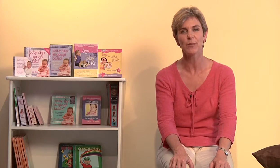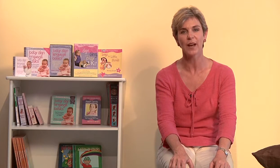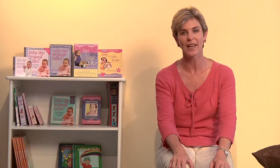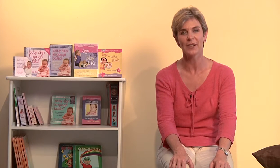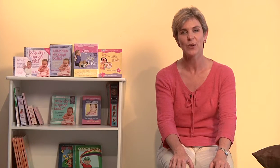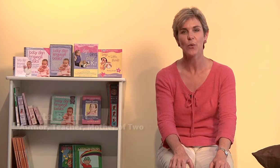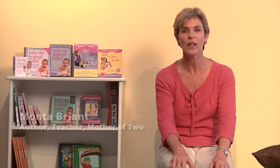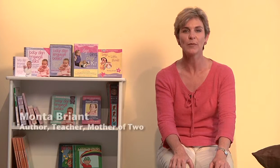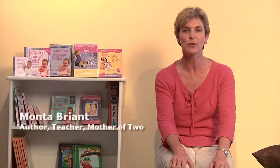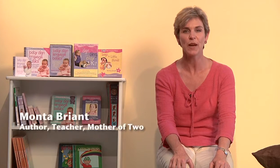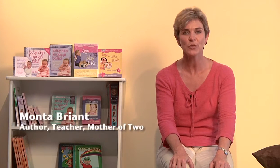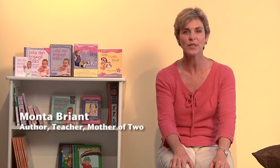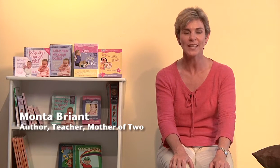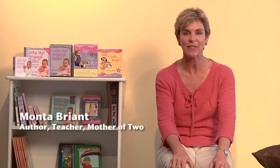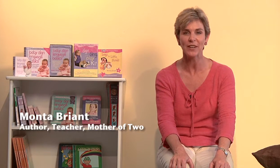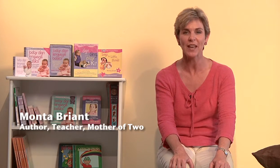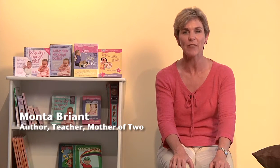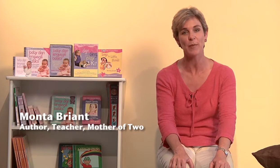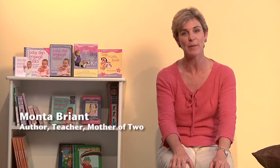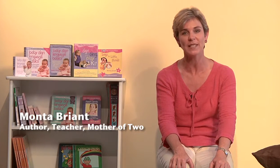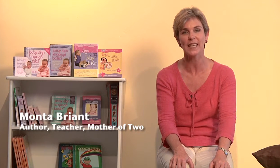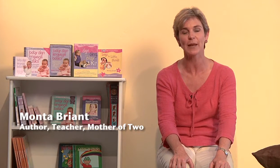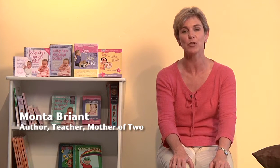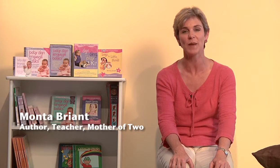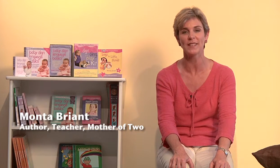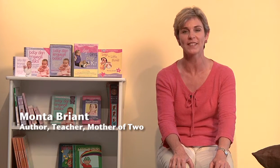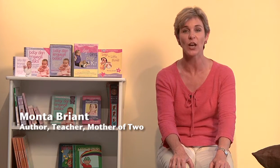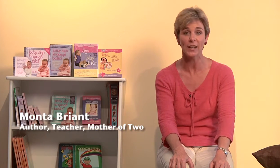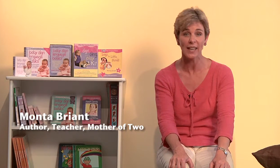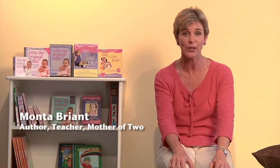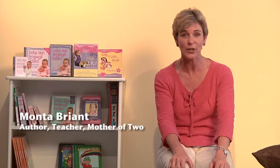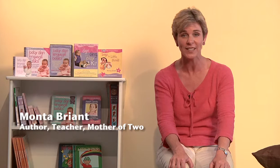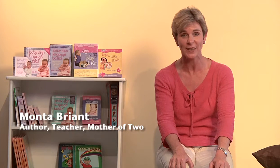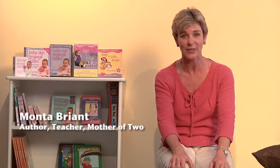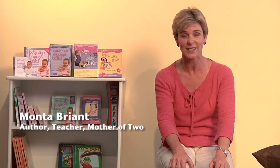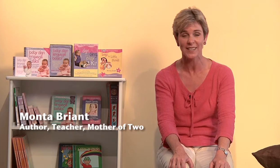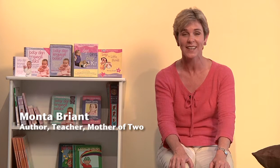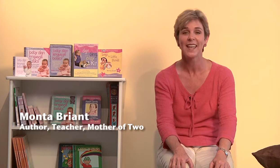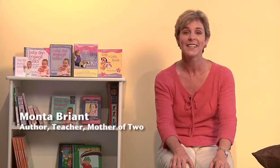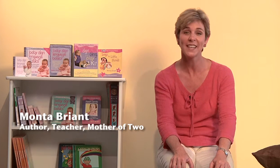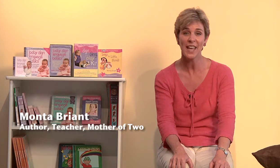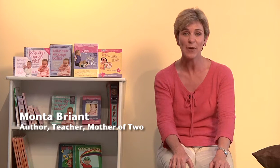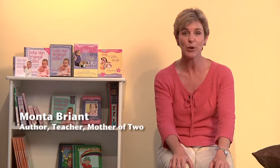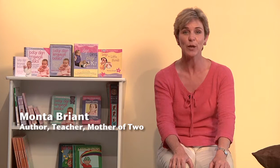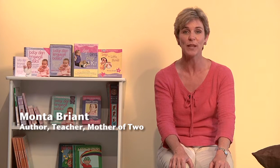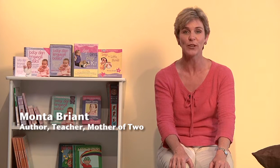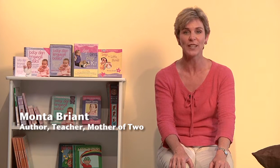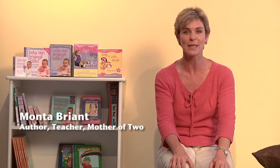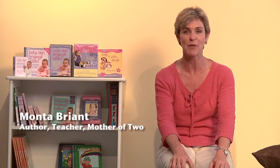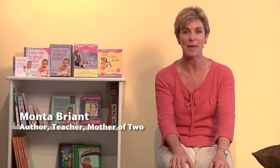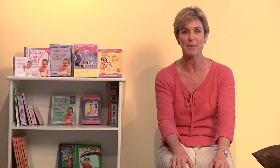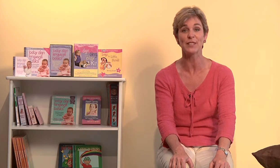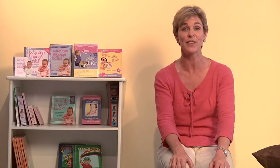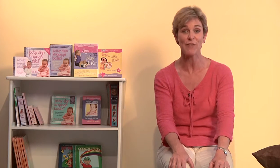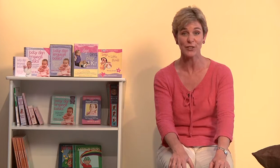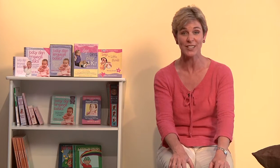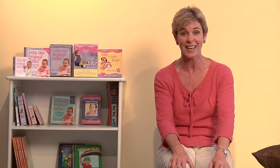Monta Briant. Welcome to Module 7 of the Baby Sign Language Basics online learning series. Today we're going to be learning some of baby's favorite